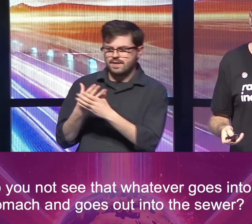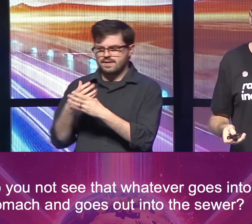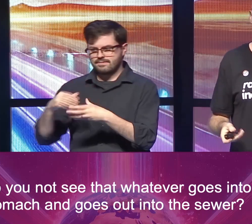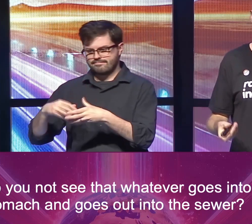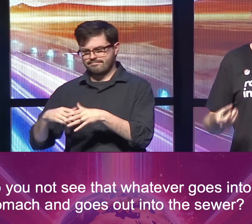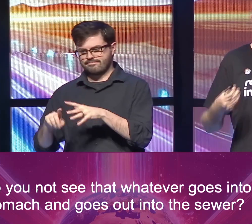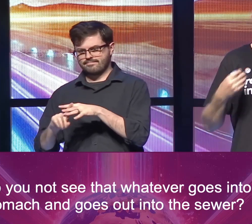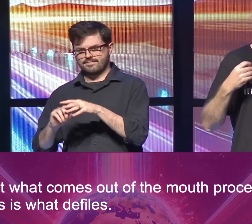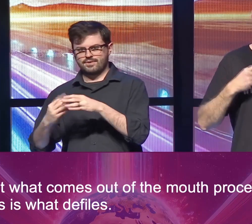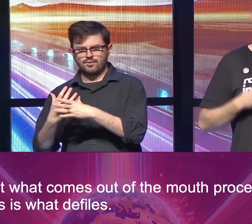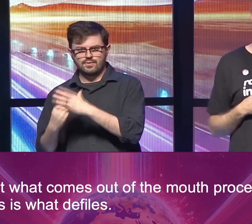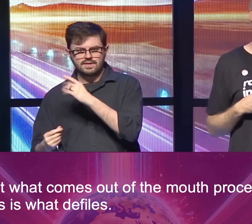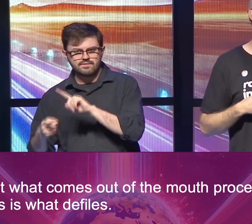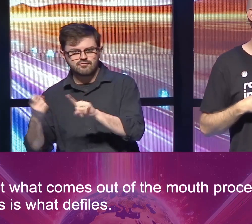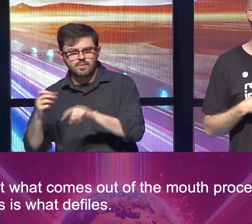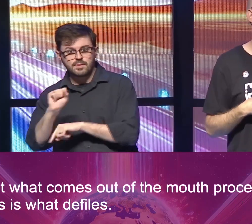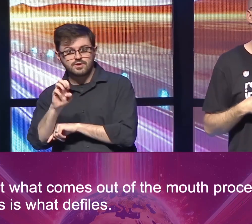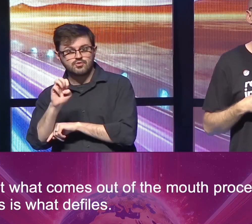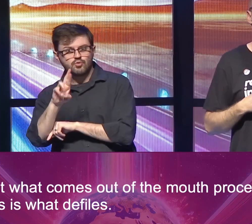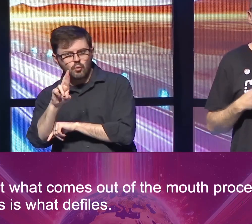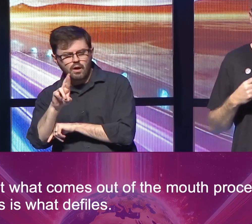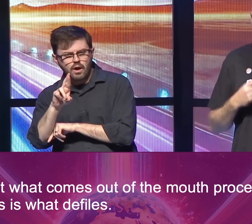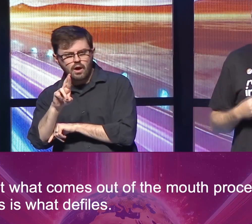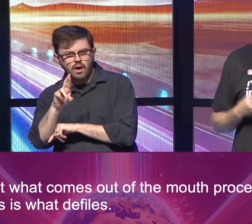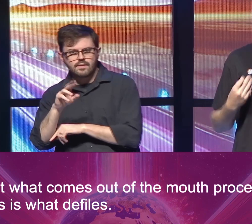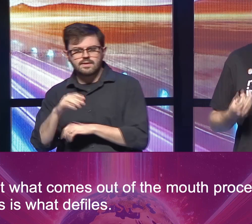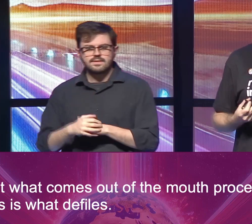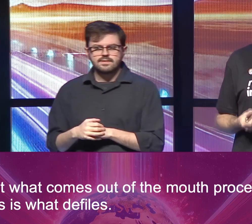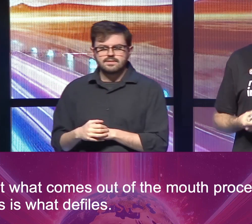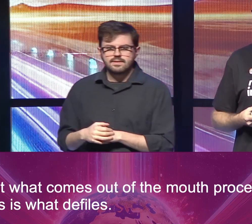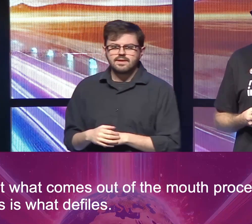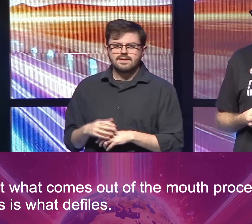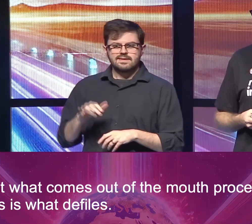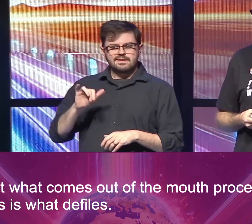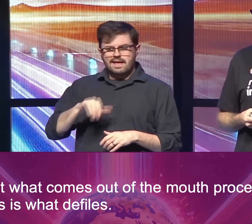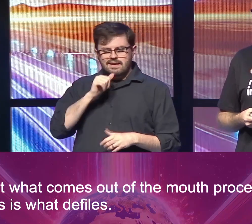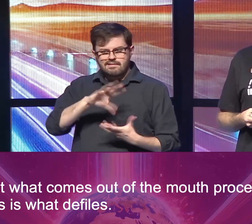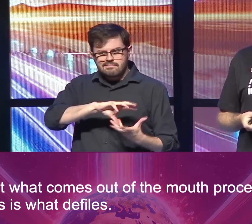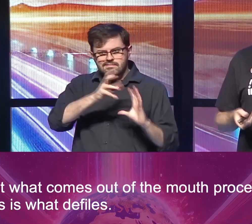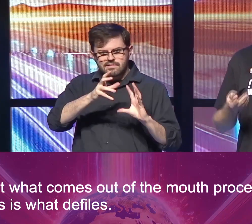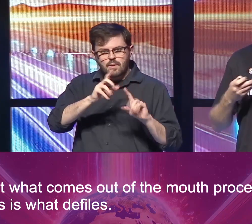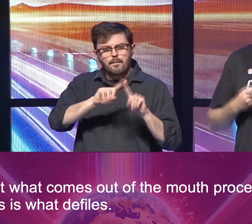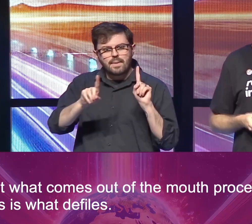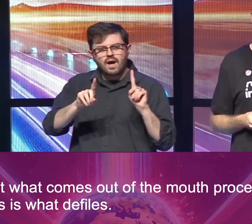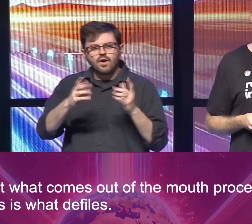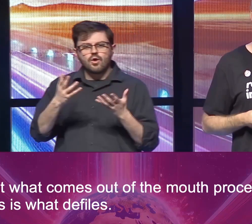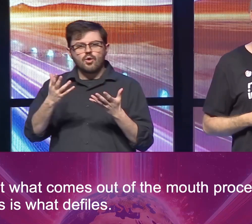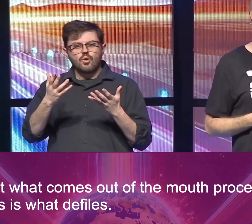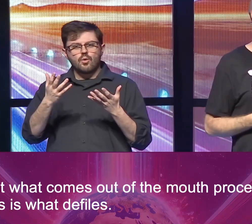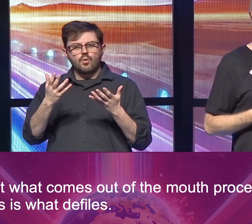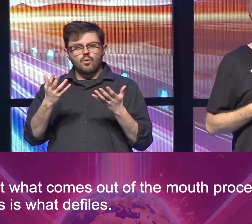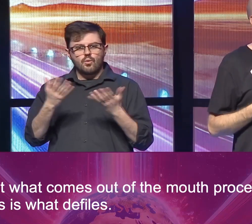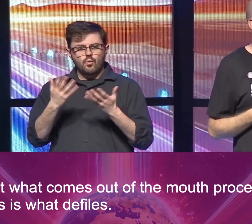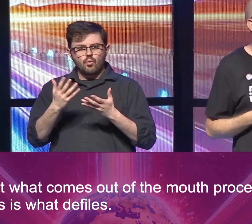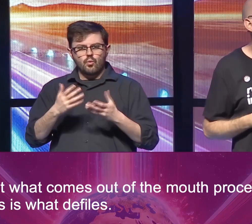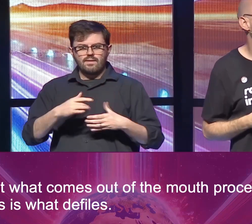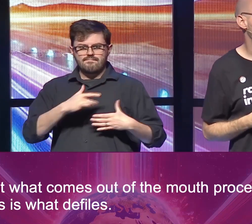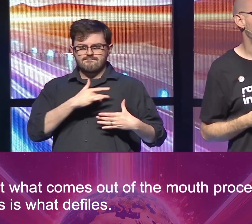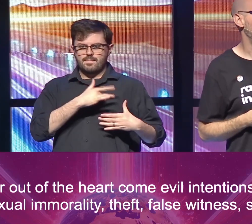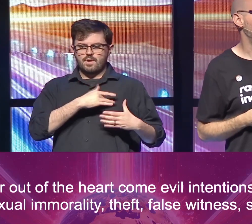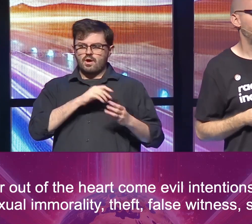mouth proceeds from the heart. And this is what defiles. For out of the heart come